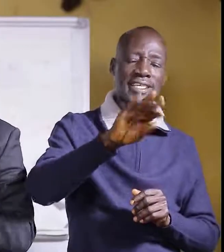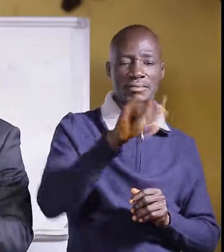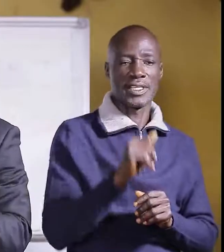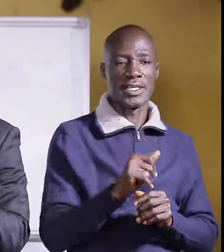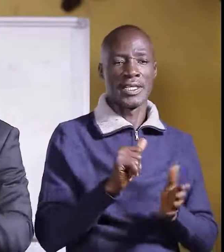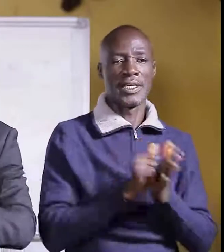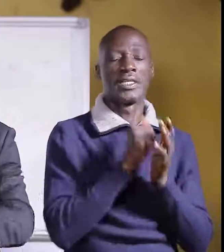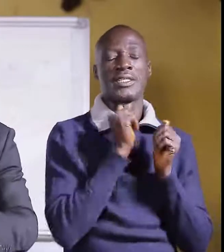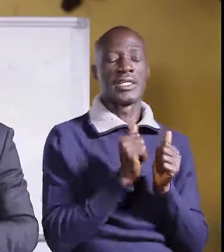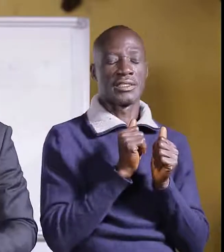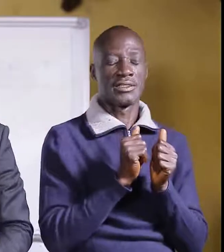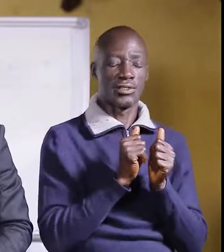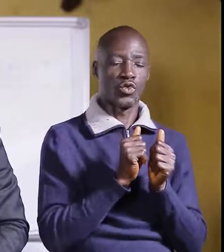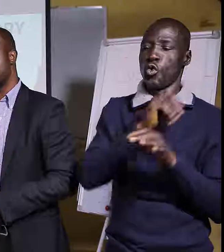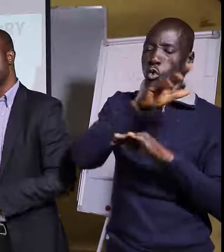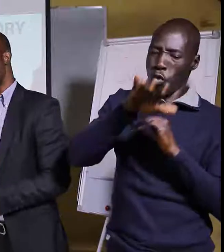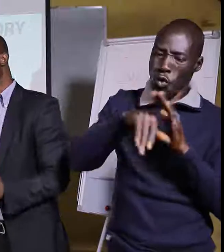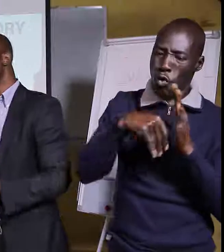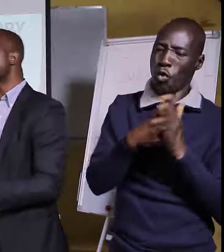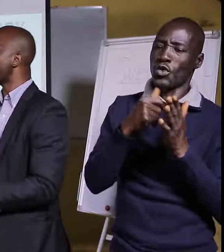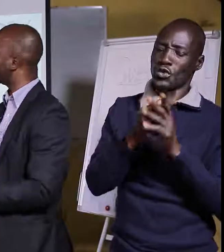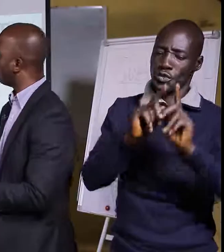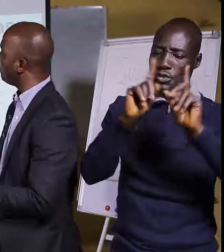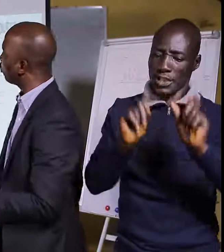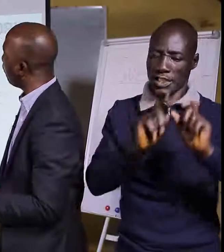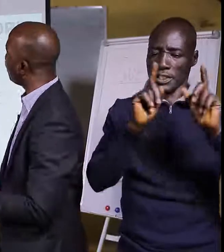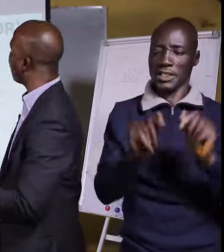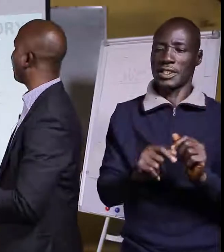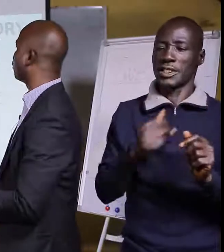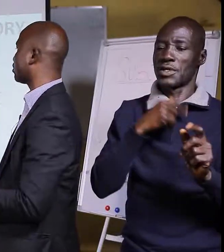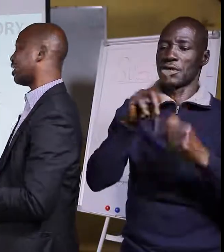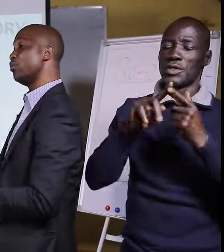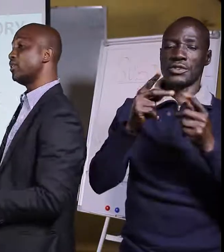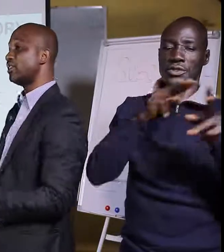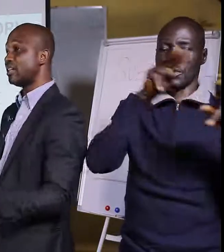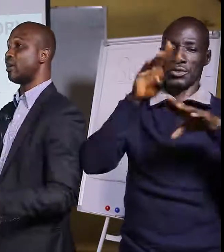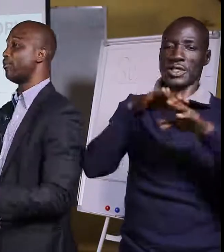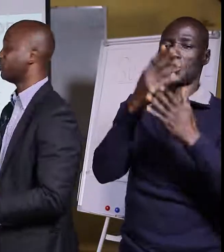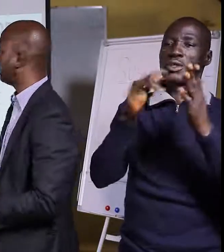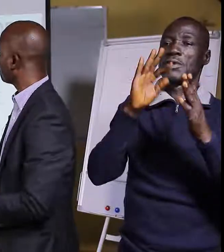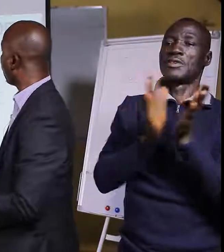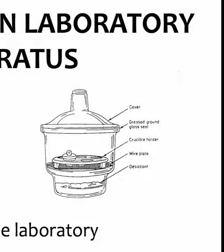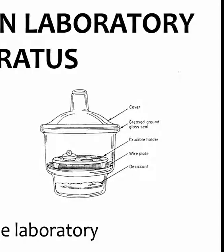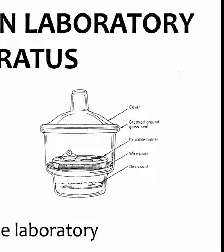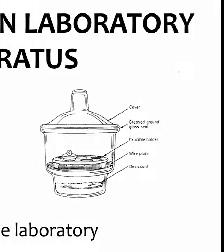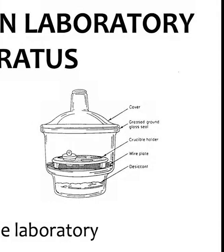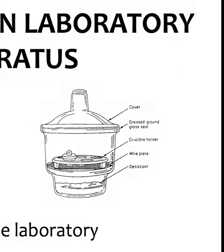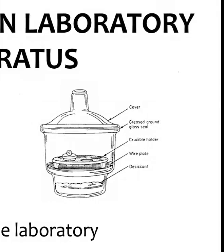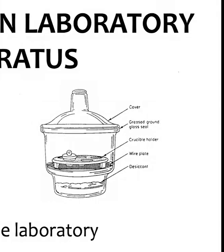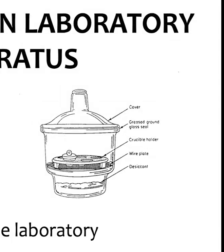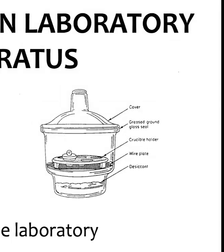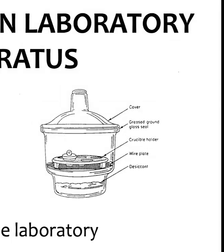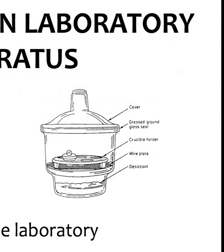specifically designed to carry out certain purposes. And we'll be looking at some of the common apparatus that you'll be seeing in the laboratory. One of them